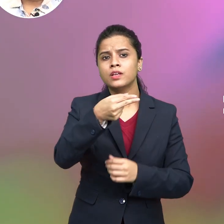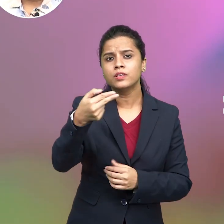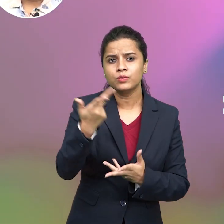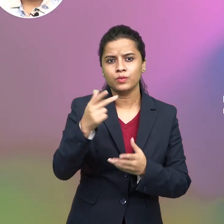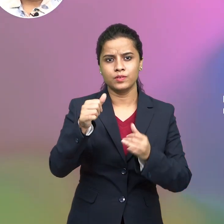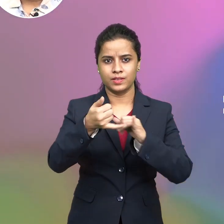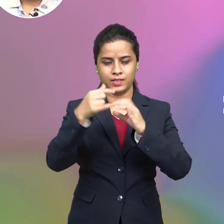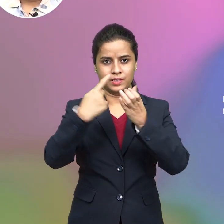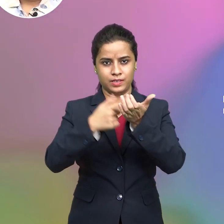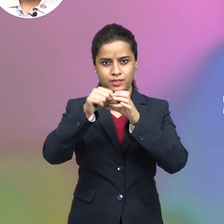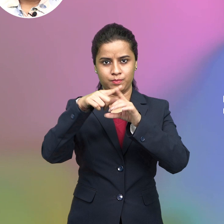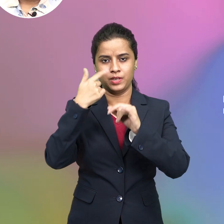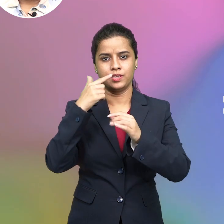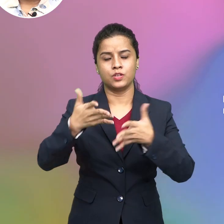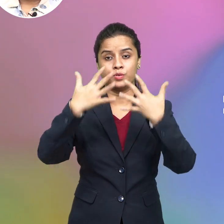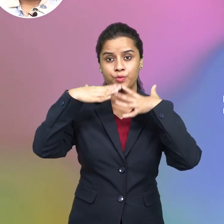respiration processes.